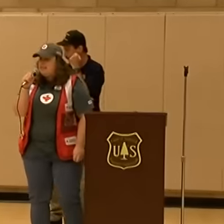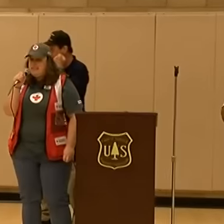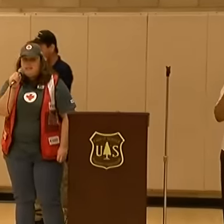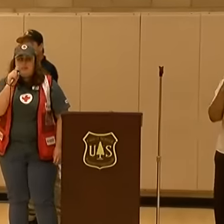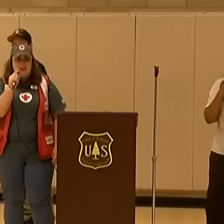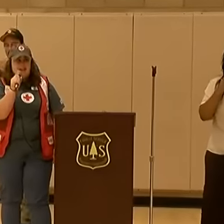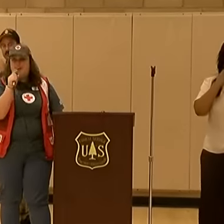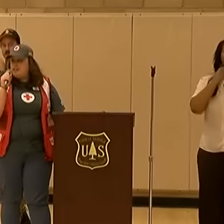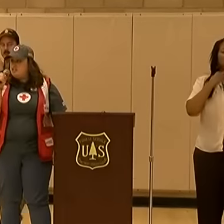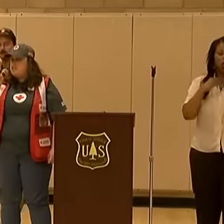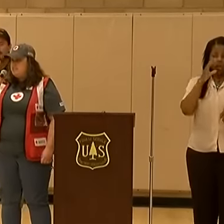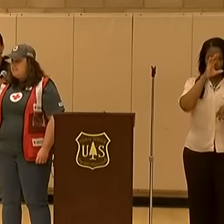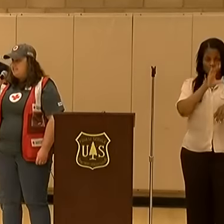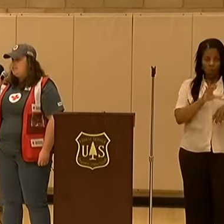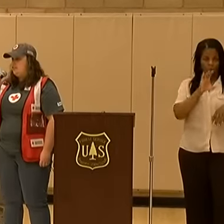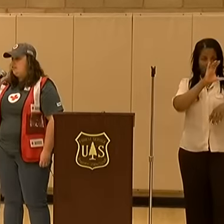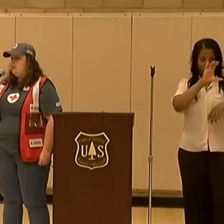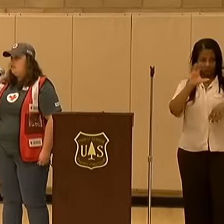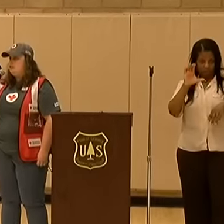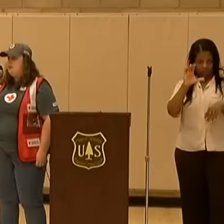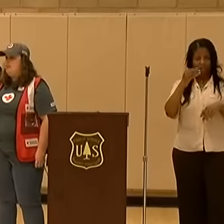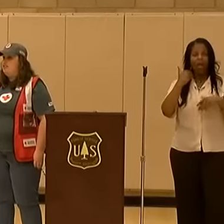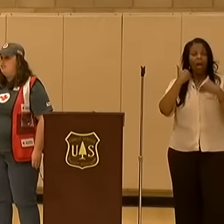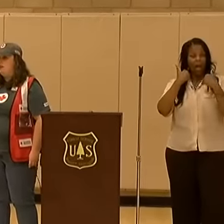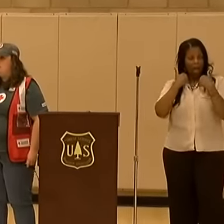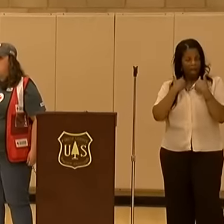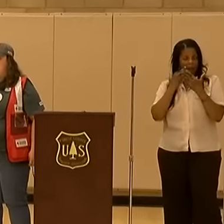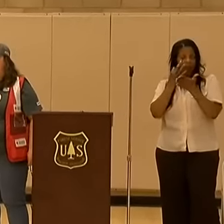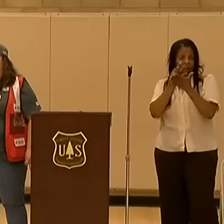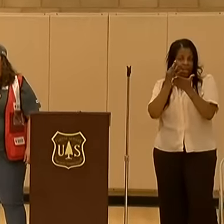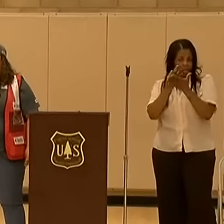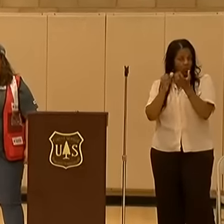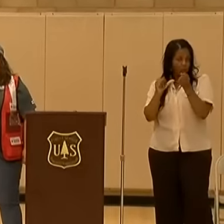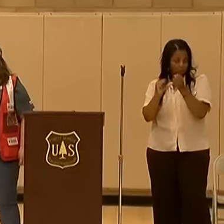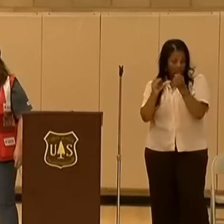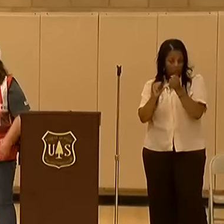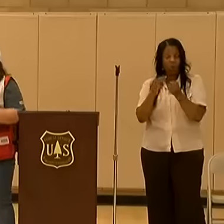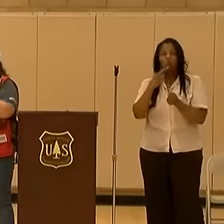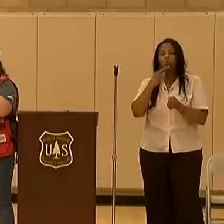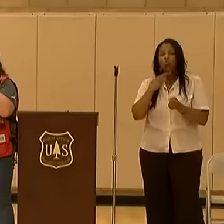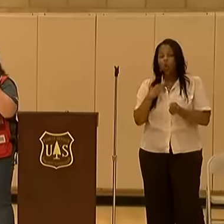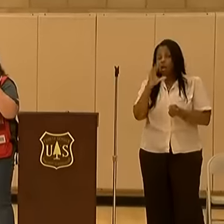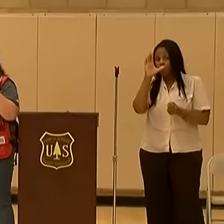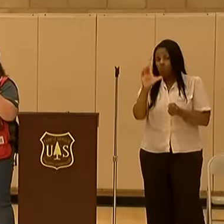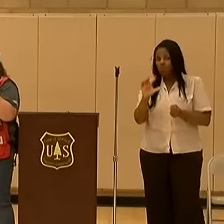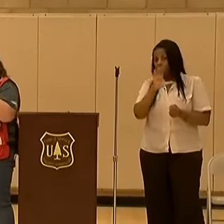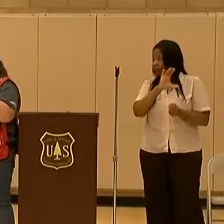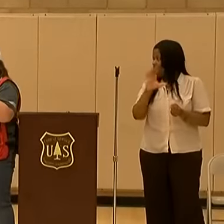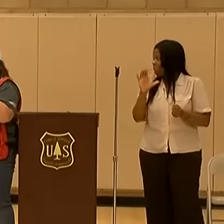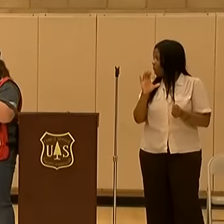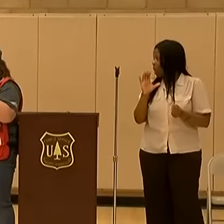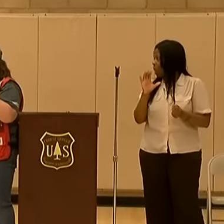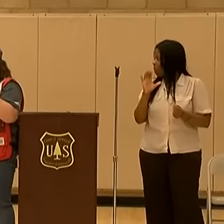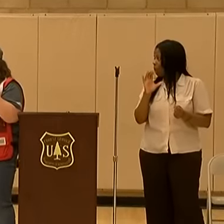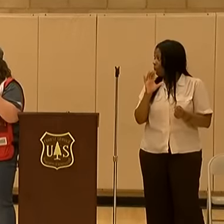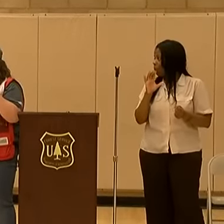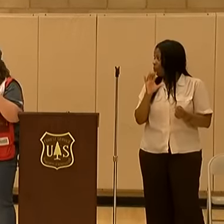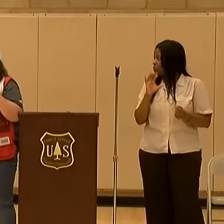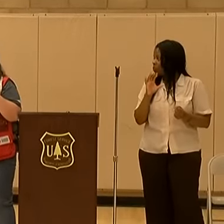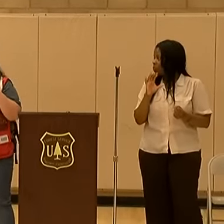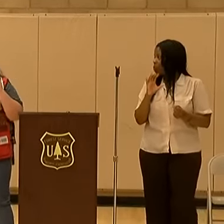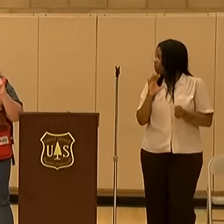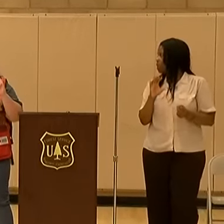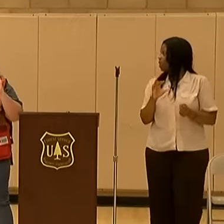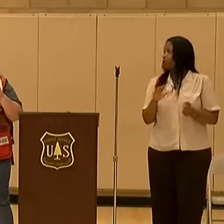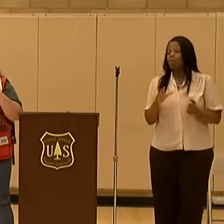Red Cross does provide financial assistance for those who have lost their homes or have damage. Louder, put the microphone real close.